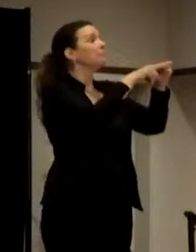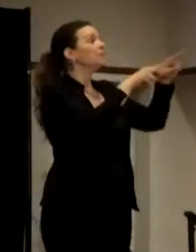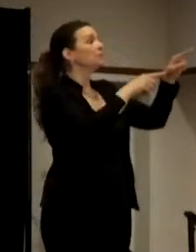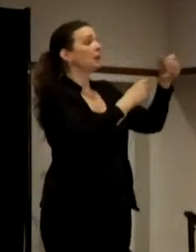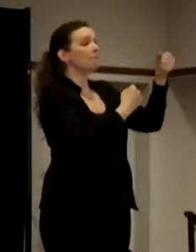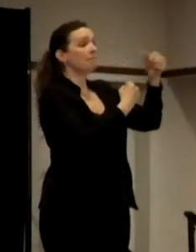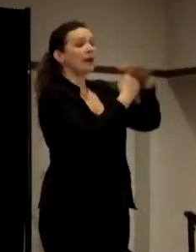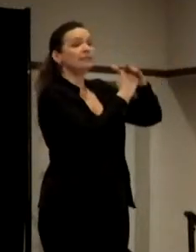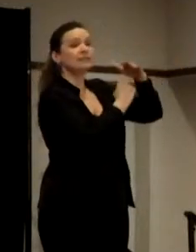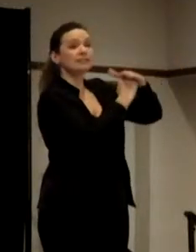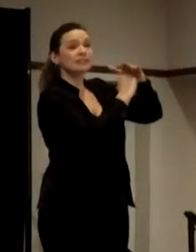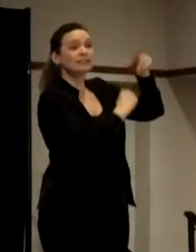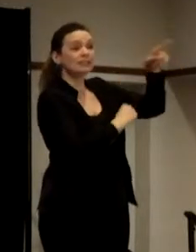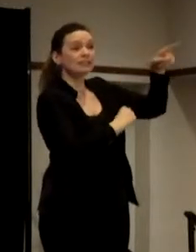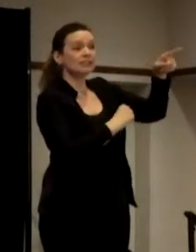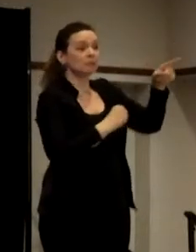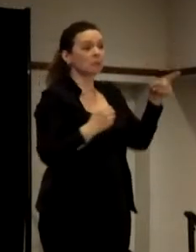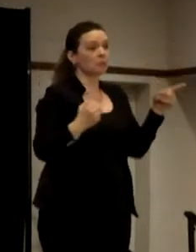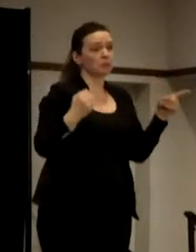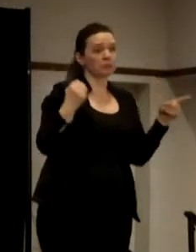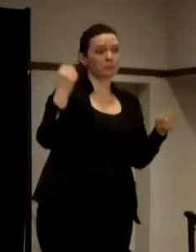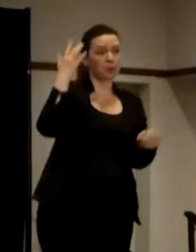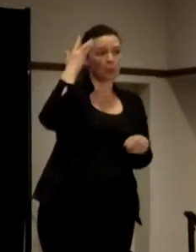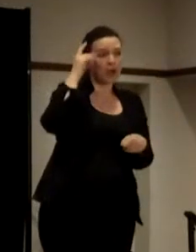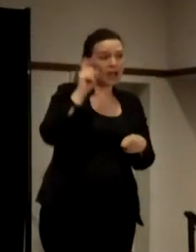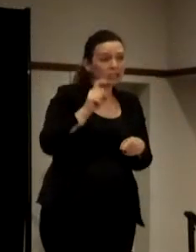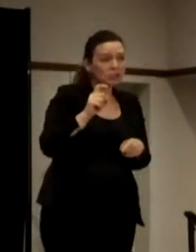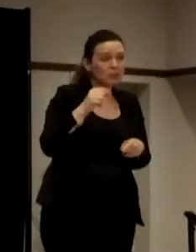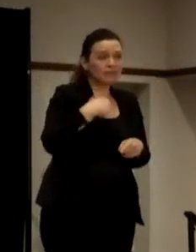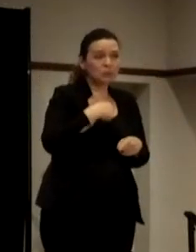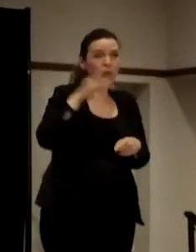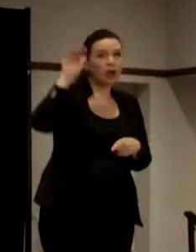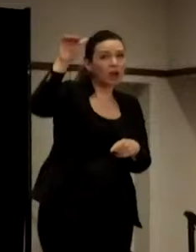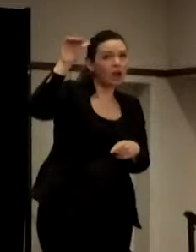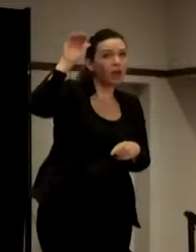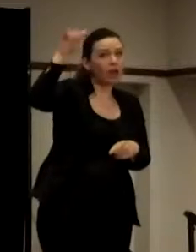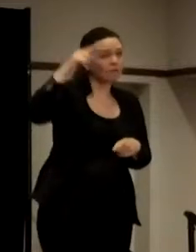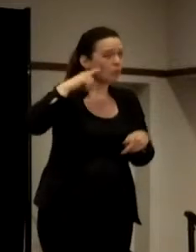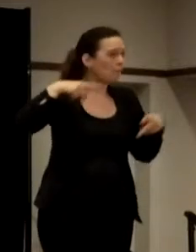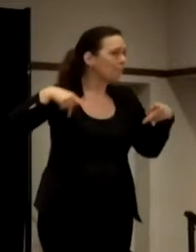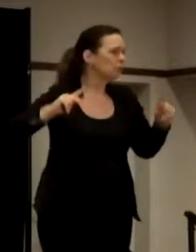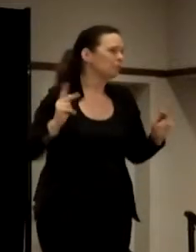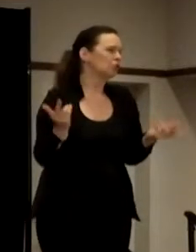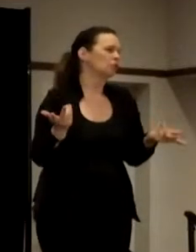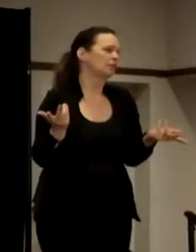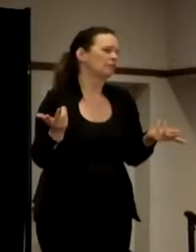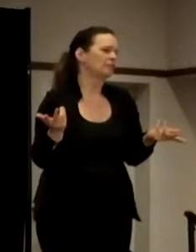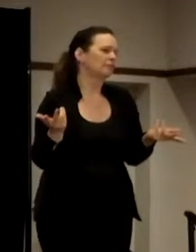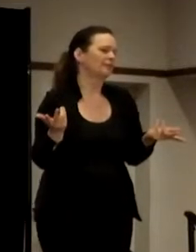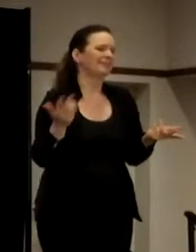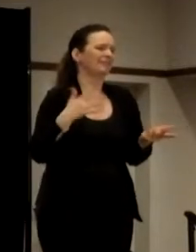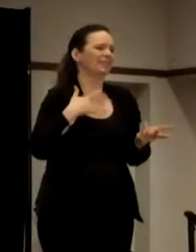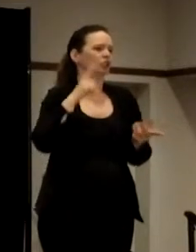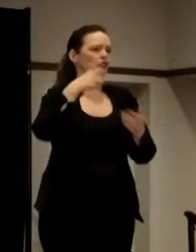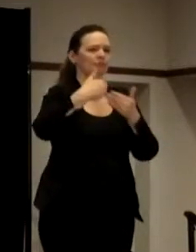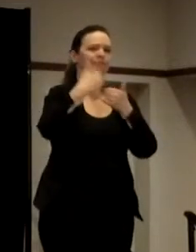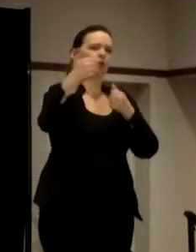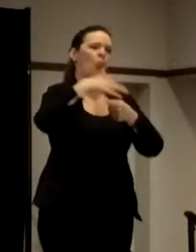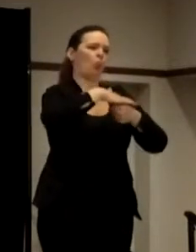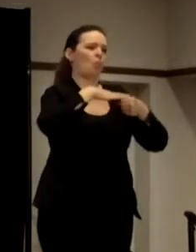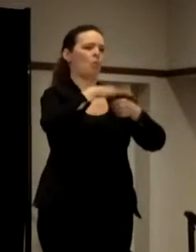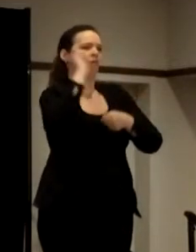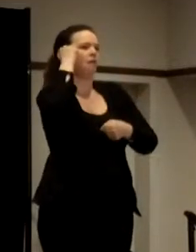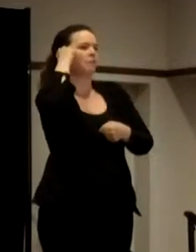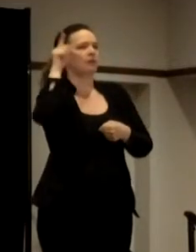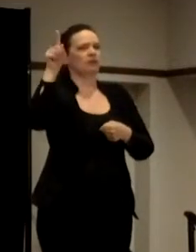rule like this at this point in the game? And why isn't it just our authority the way it normally would be? When